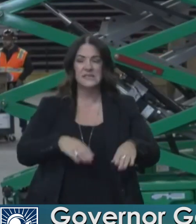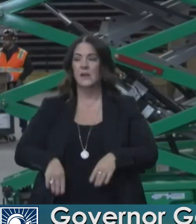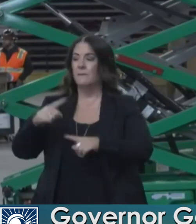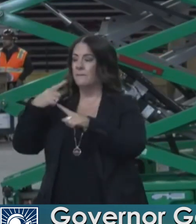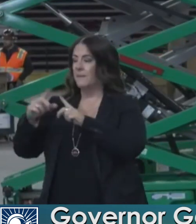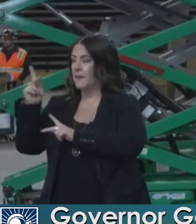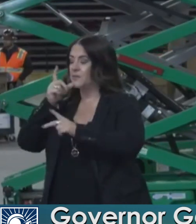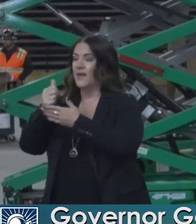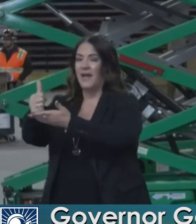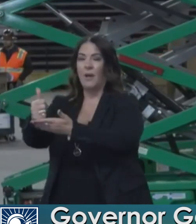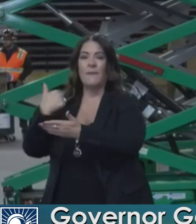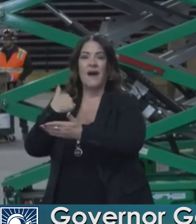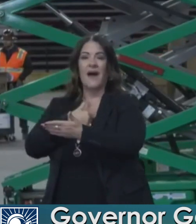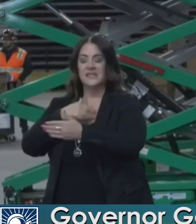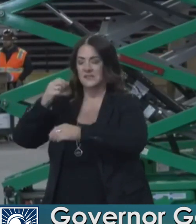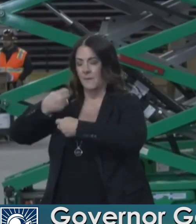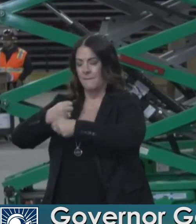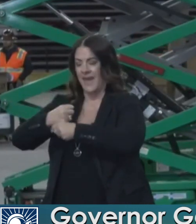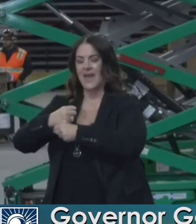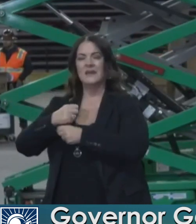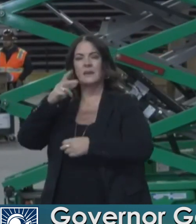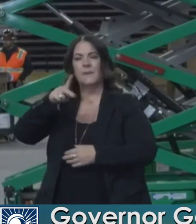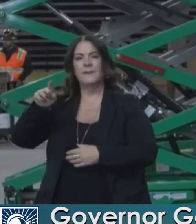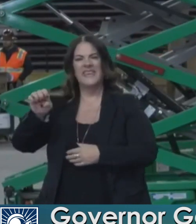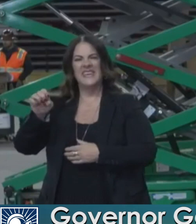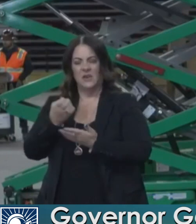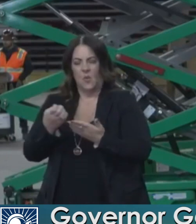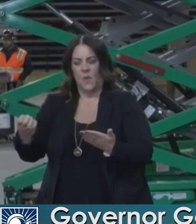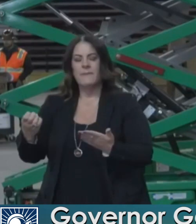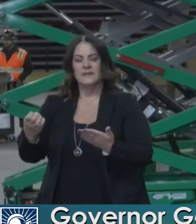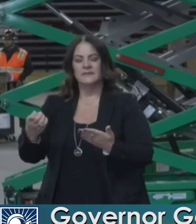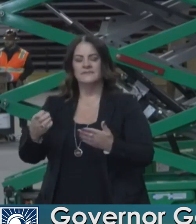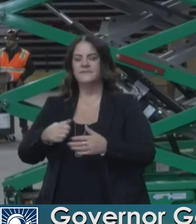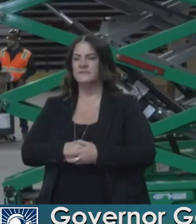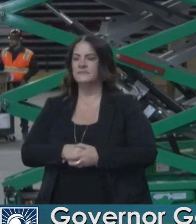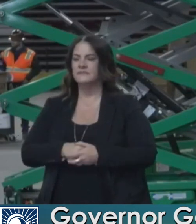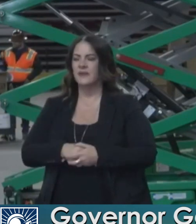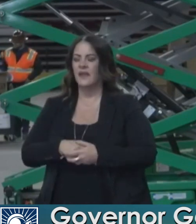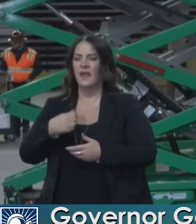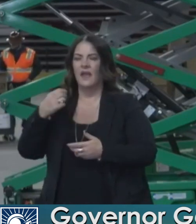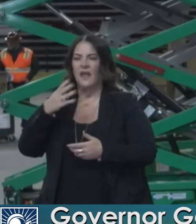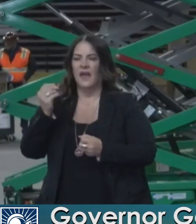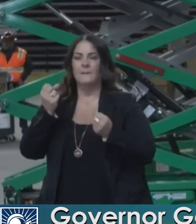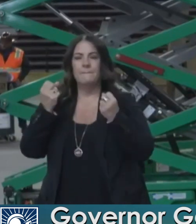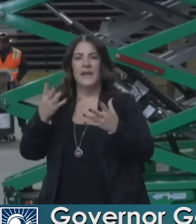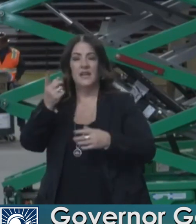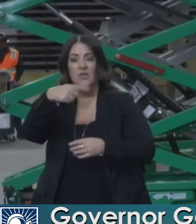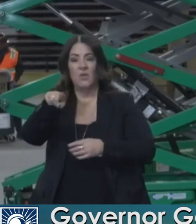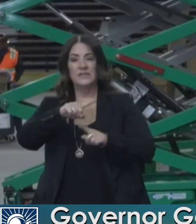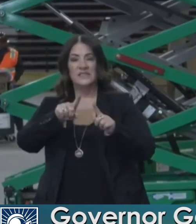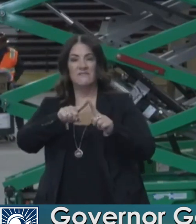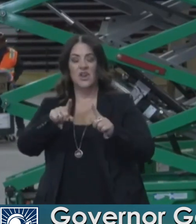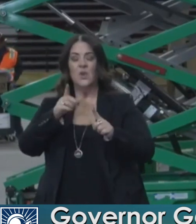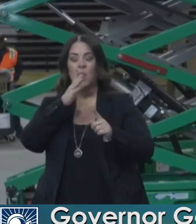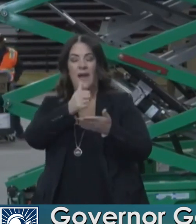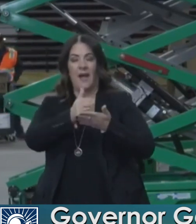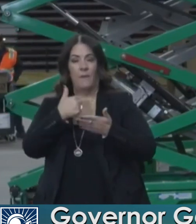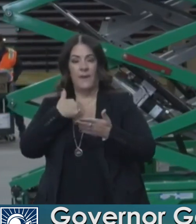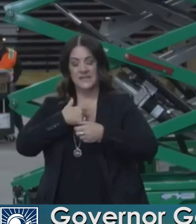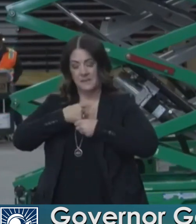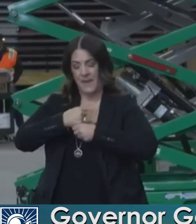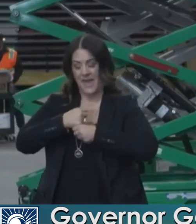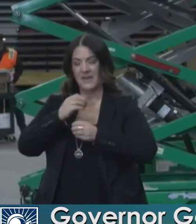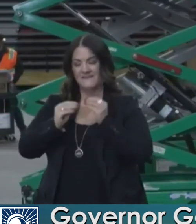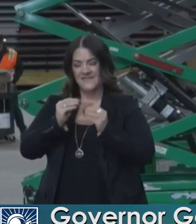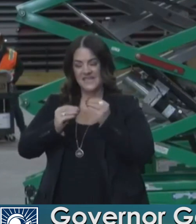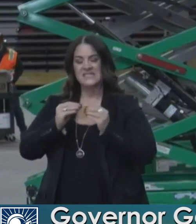We're very proud to be able to extend a hand of support with those 500 ventilators and send them back east. But we're